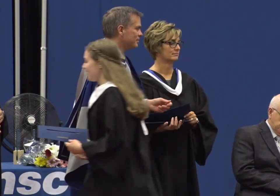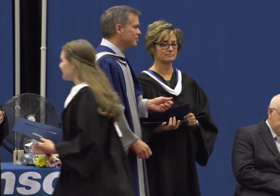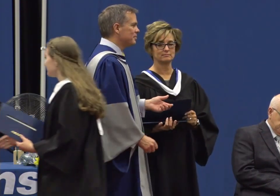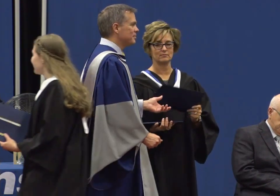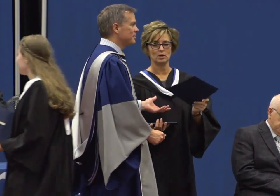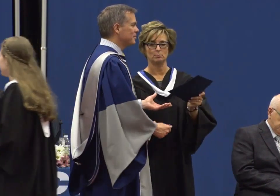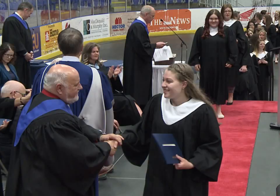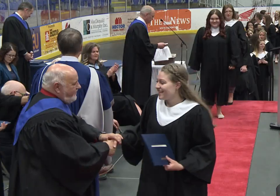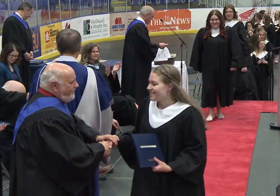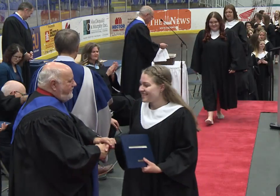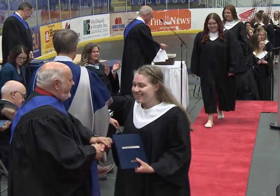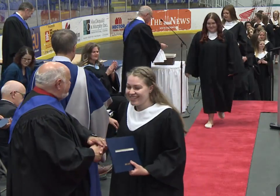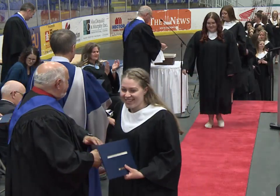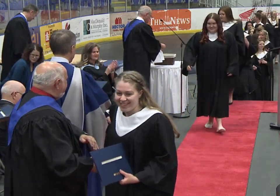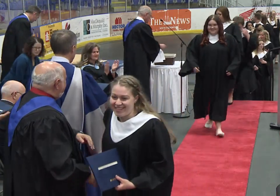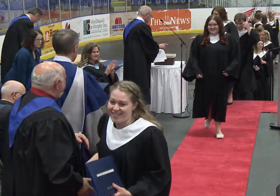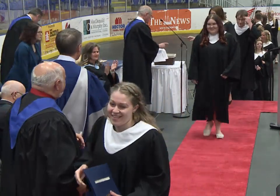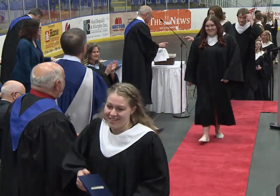Brittany Ward.